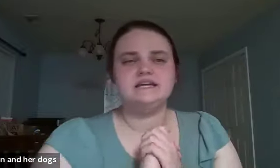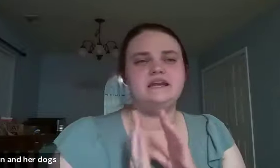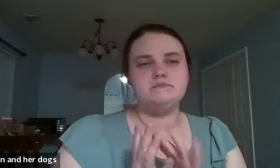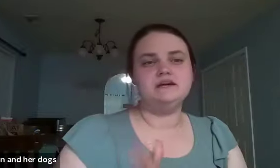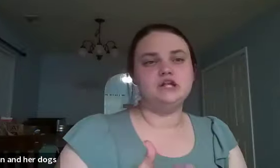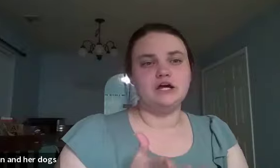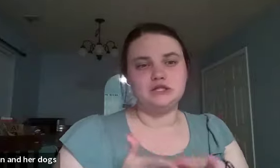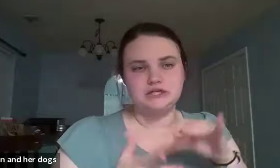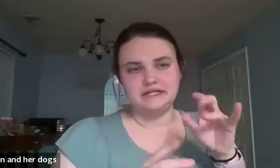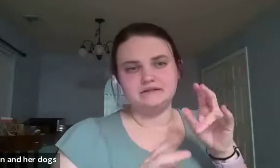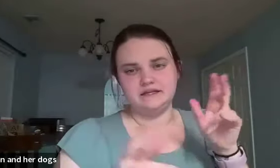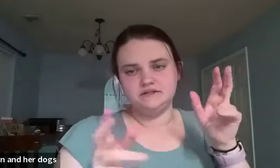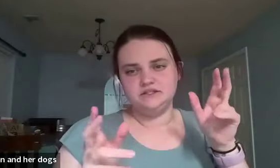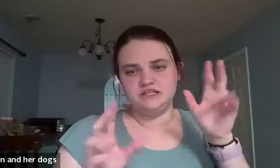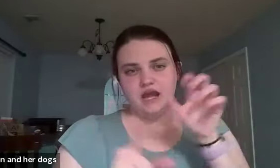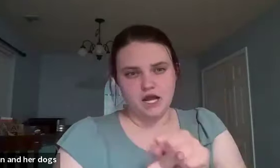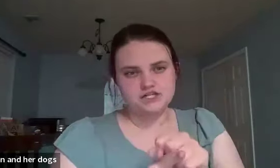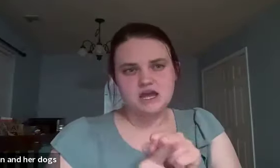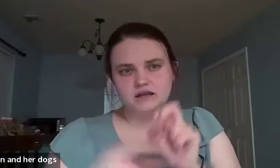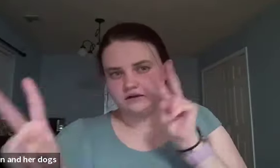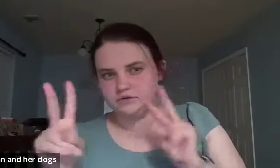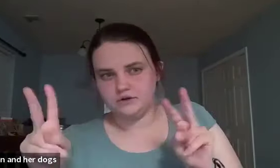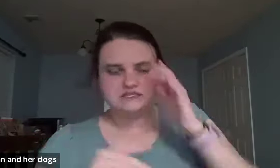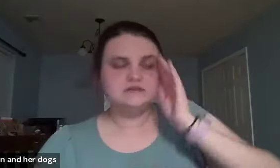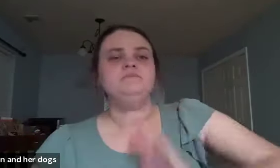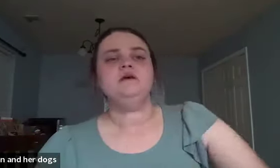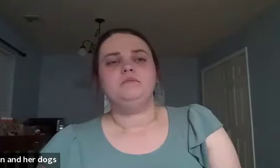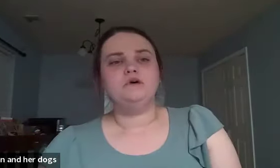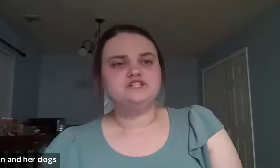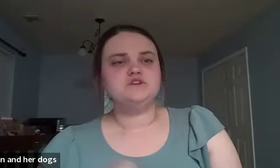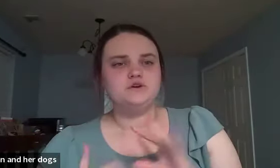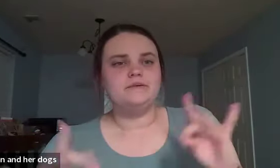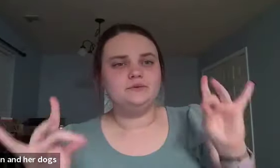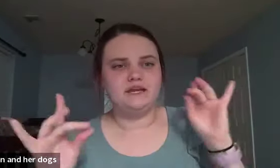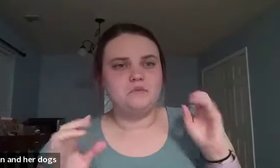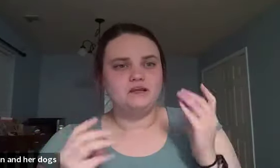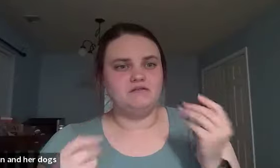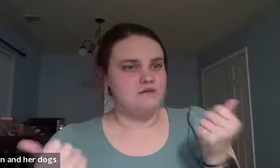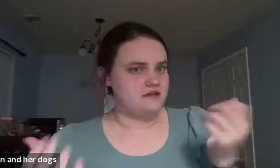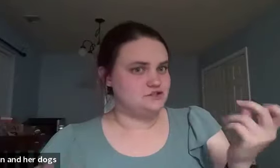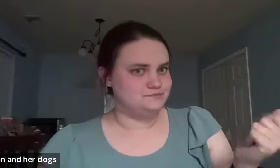It can be like a learning, like to catch that and kind of notice it. But once you do, you'll be able to pick up on it a lot faster.